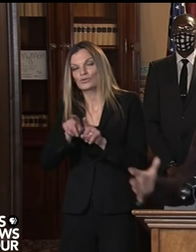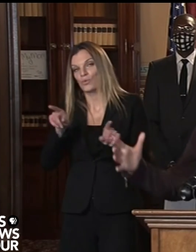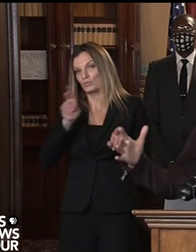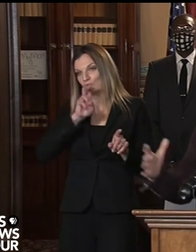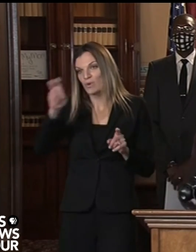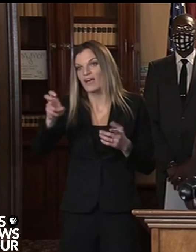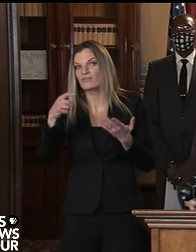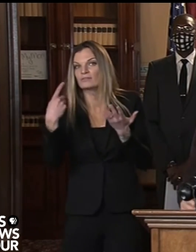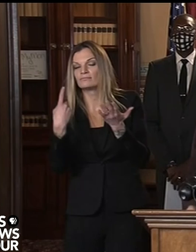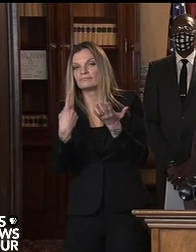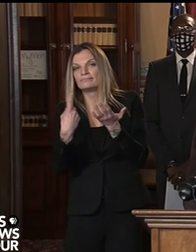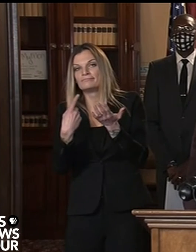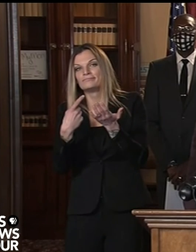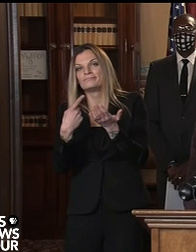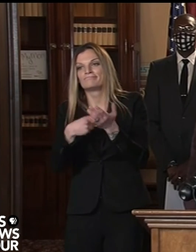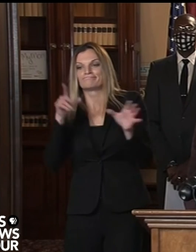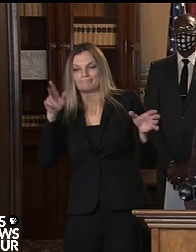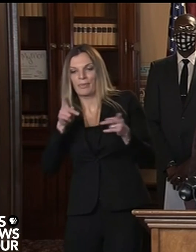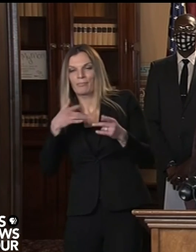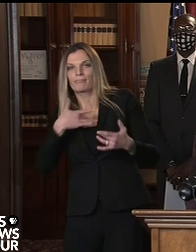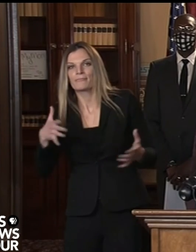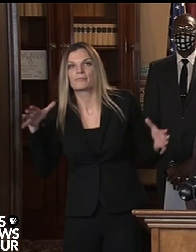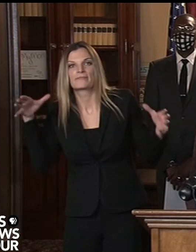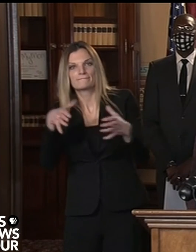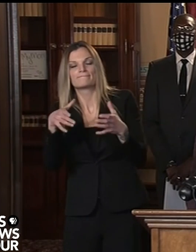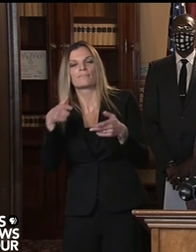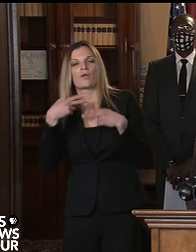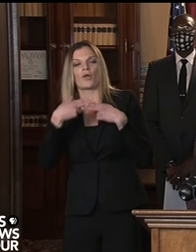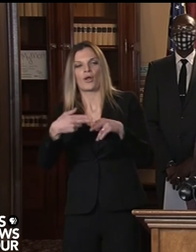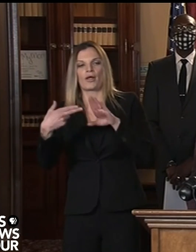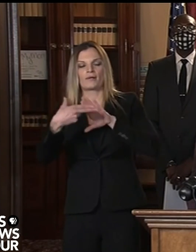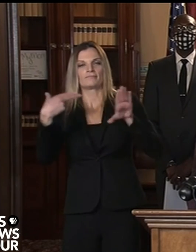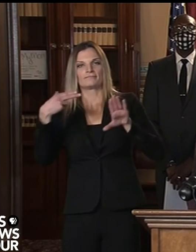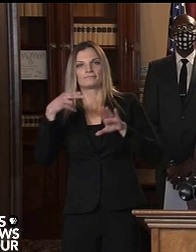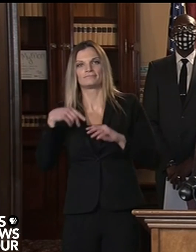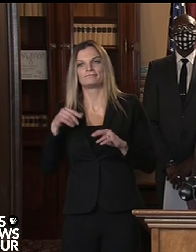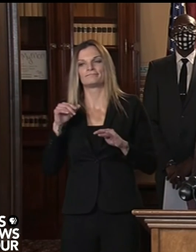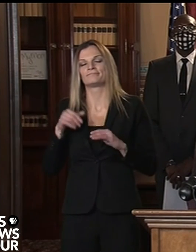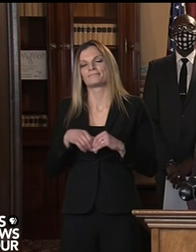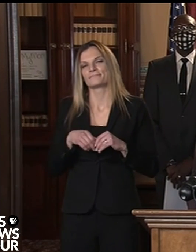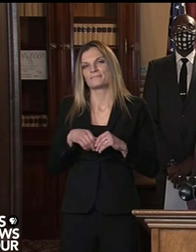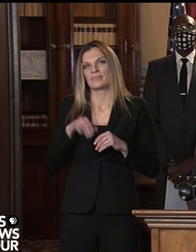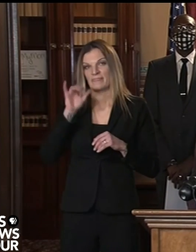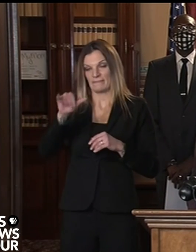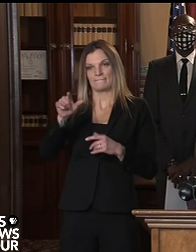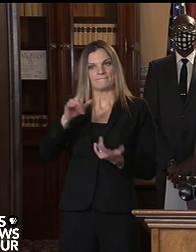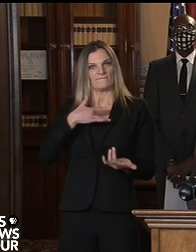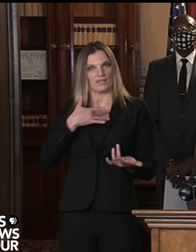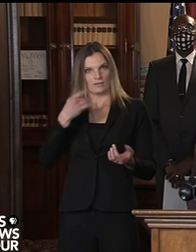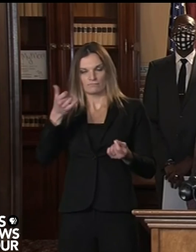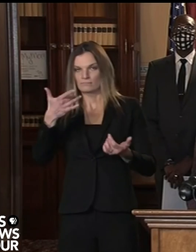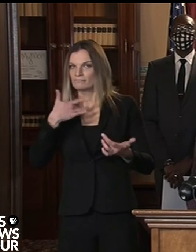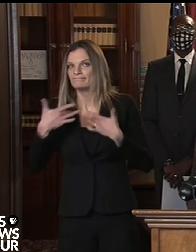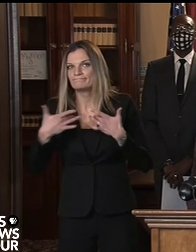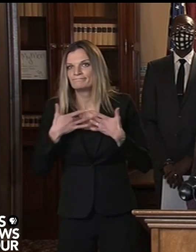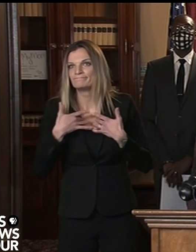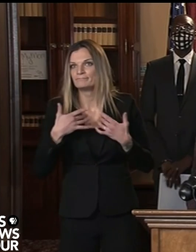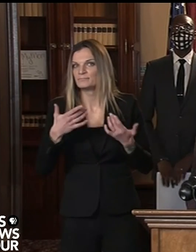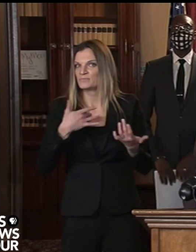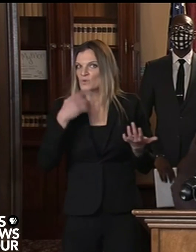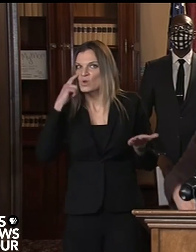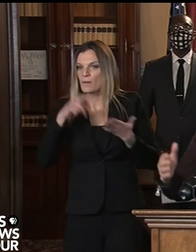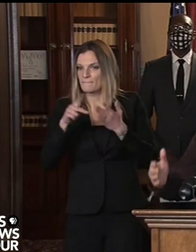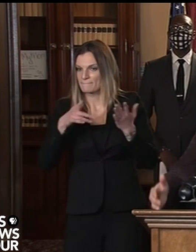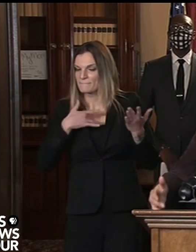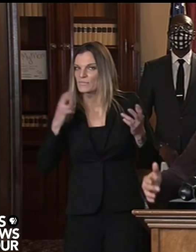and congregation as a factor that they are very alarmed about. And as we think about